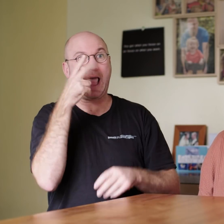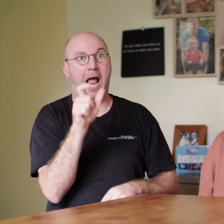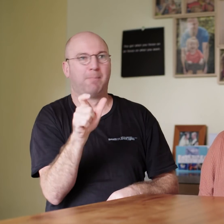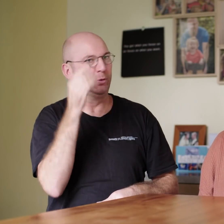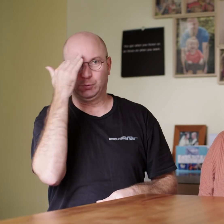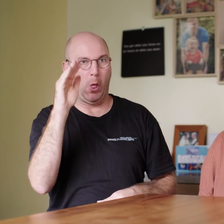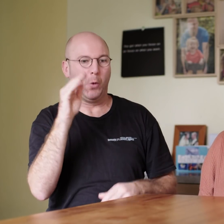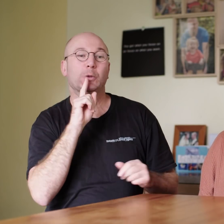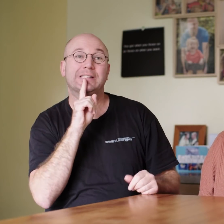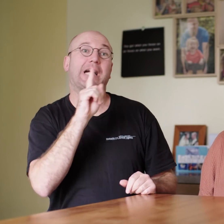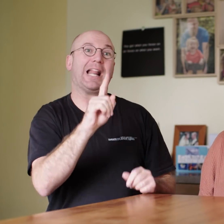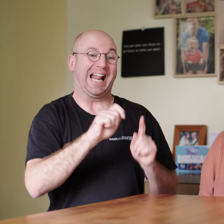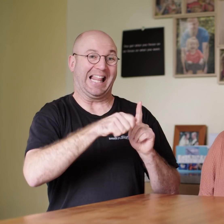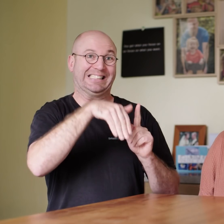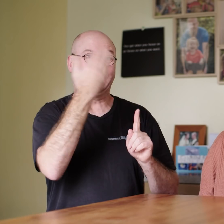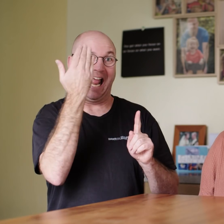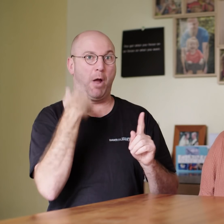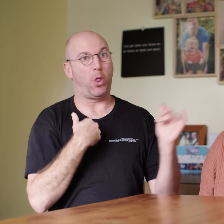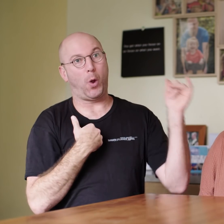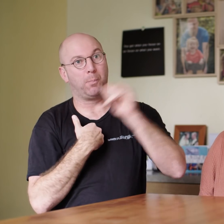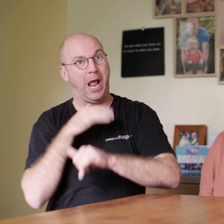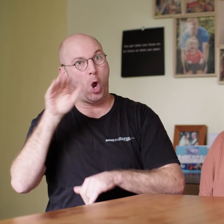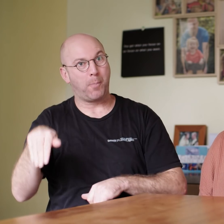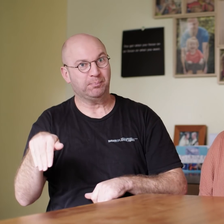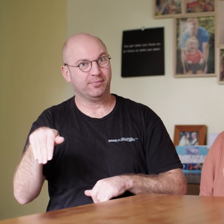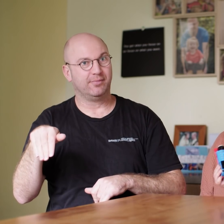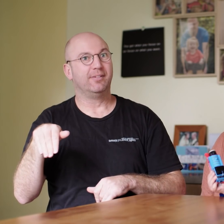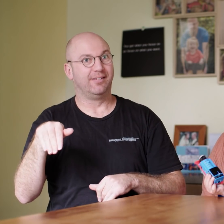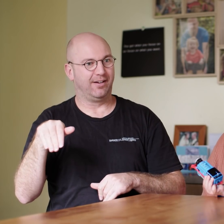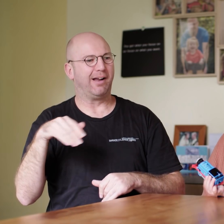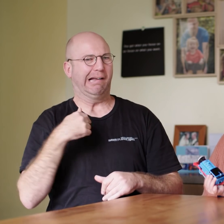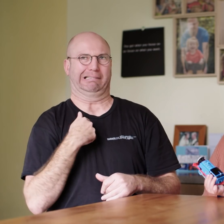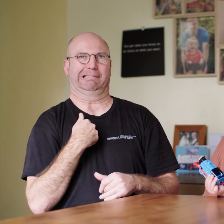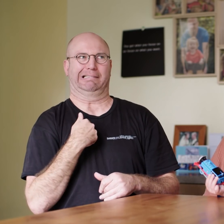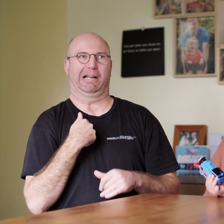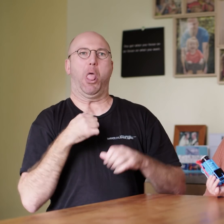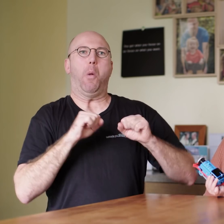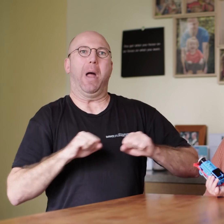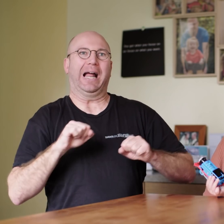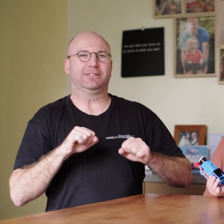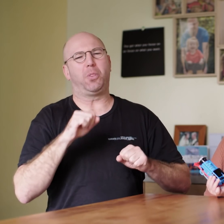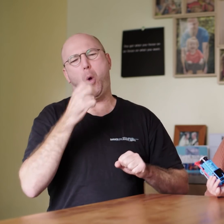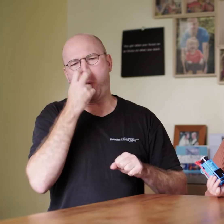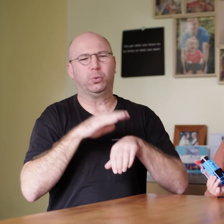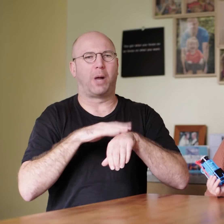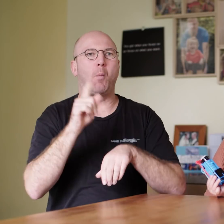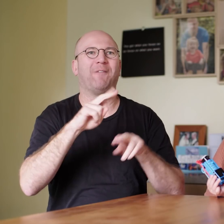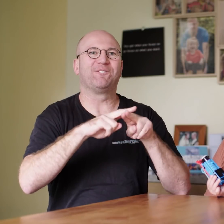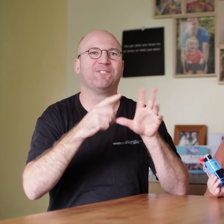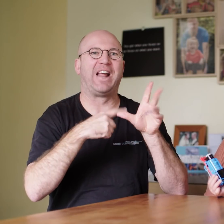So I knew that, but I didn't know her actual name. The day after that, I waited for a